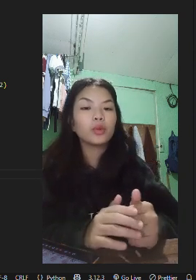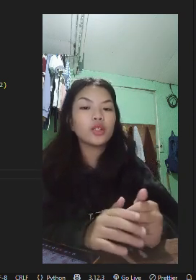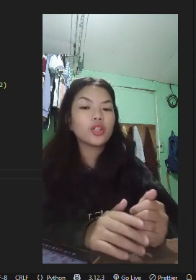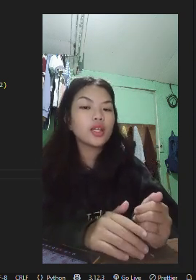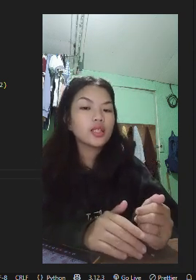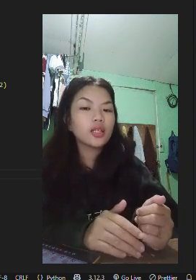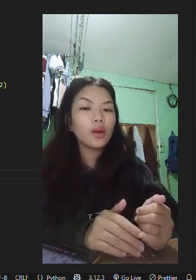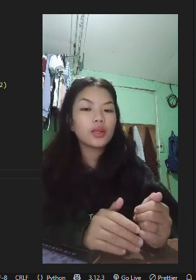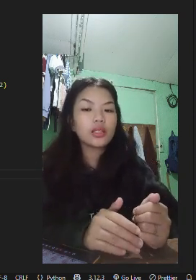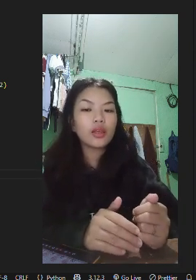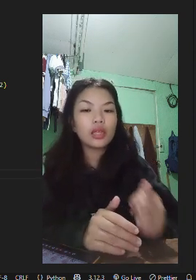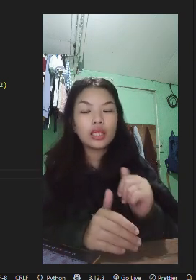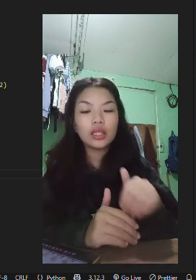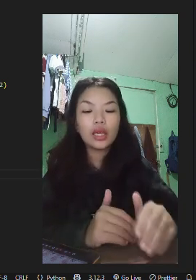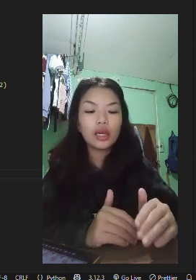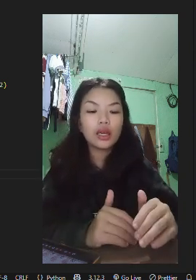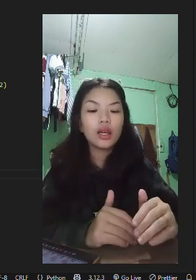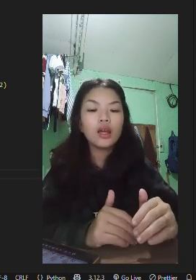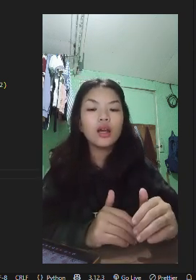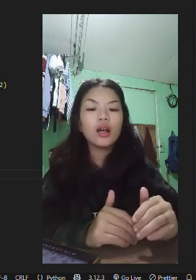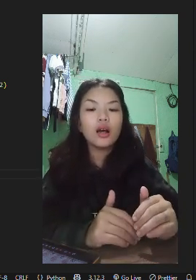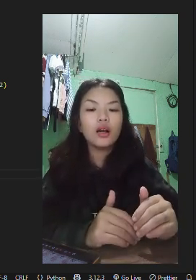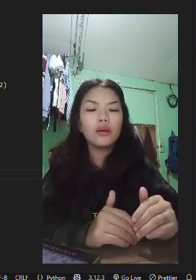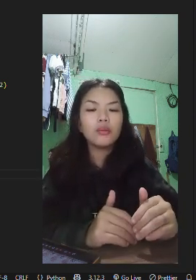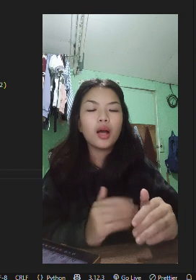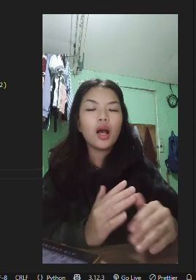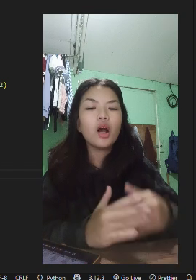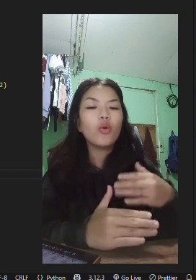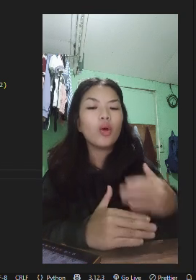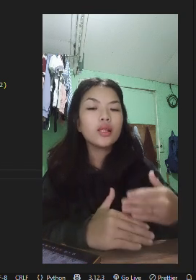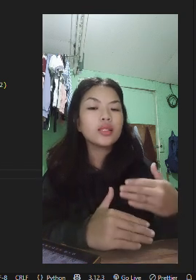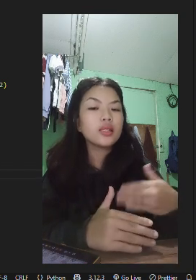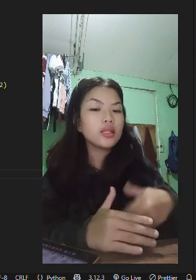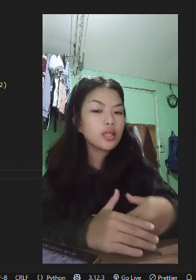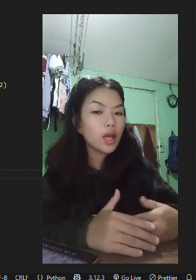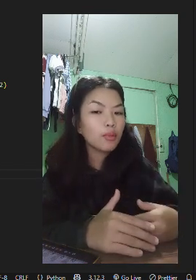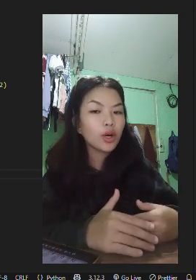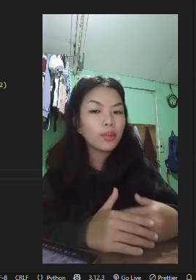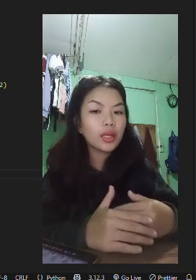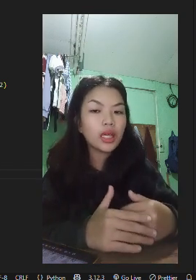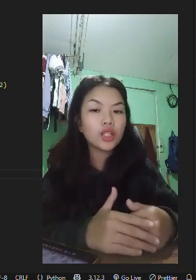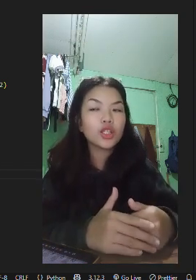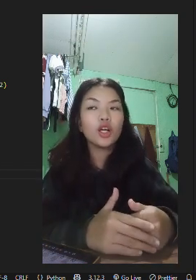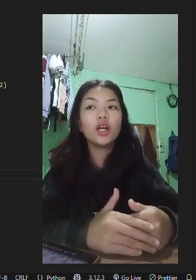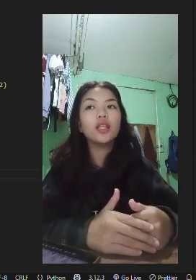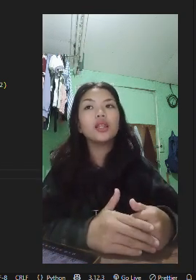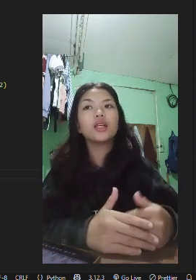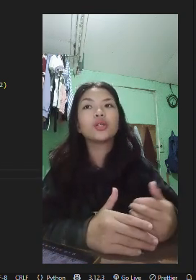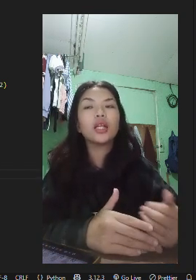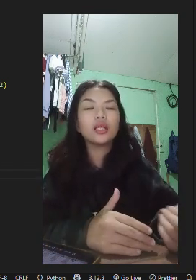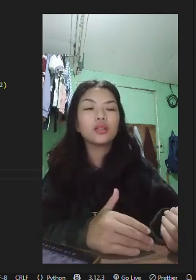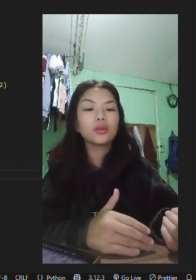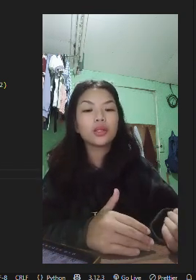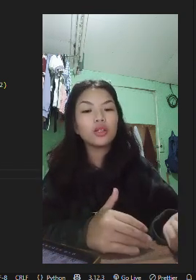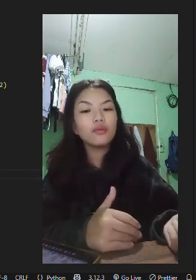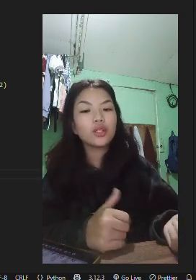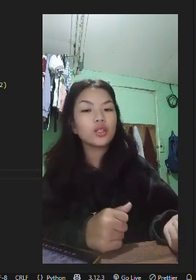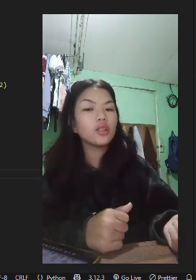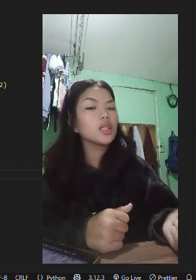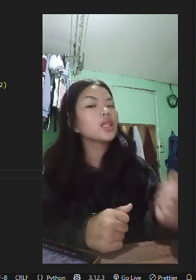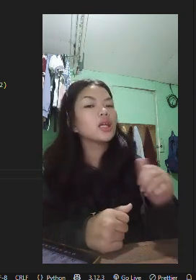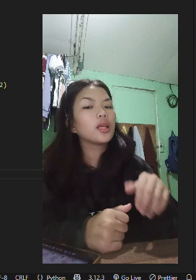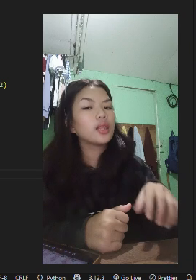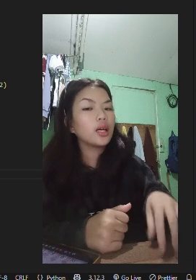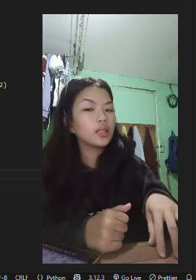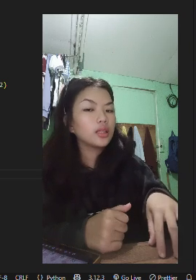final project, I was thinking what system or application that related to machine